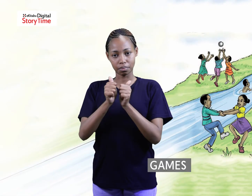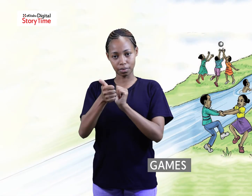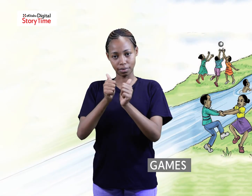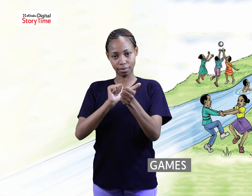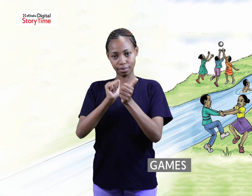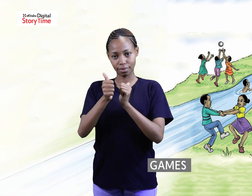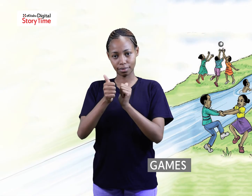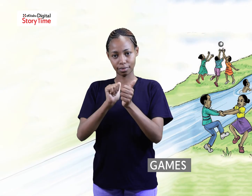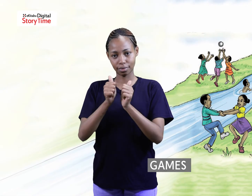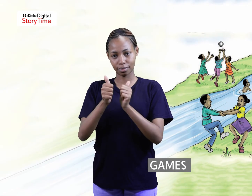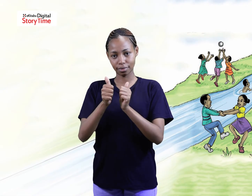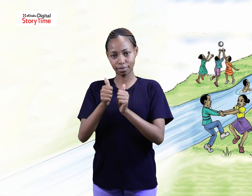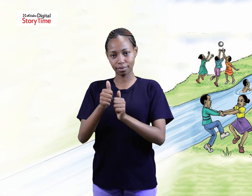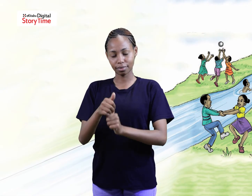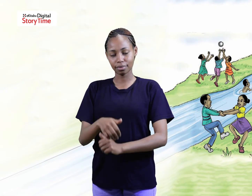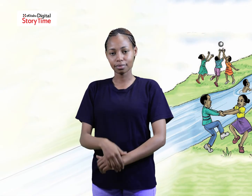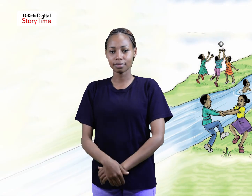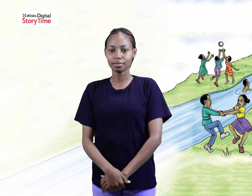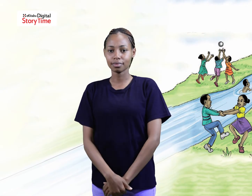gems